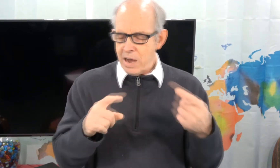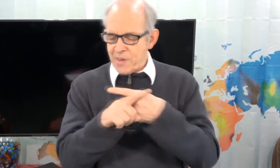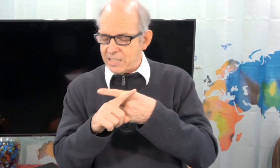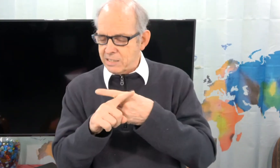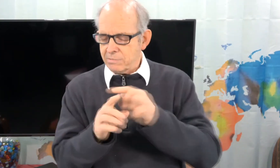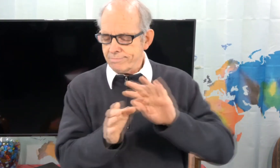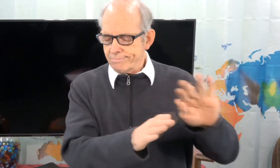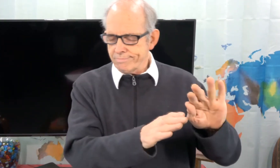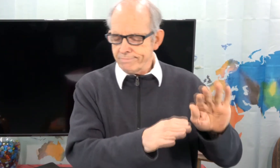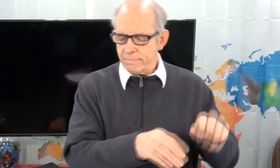fact,